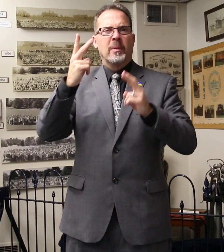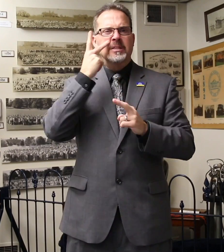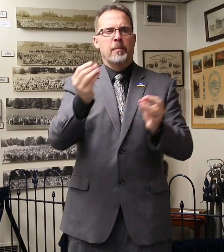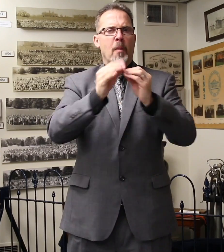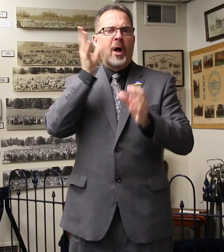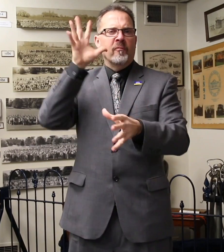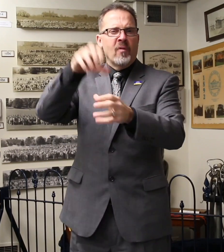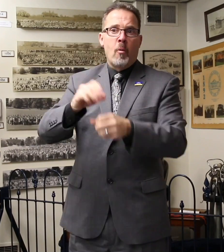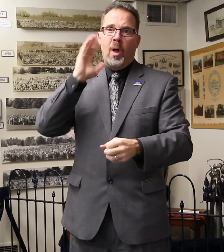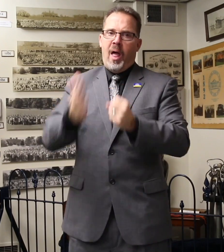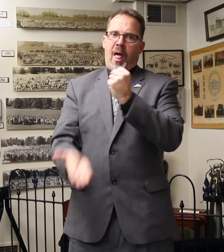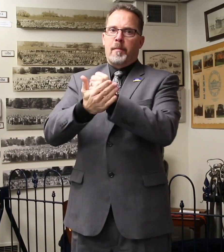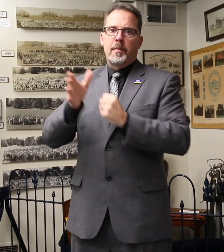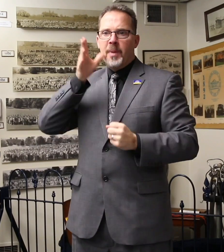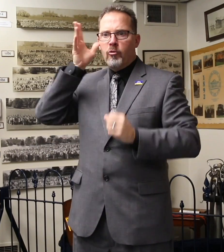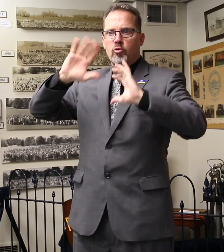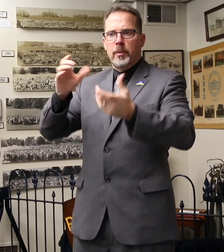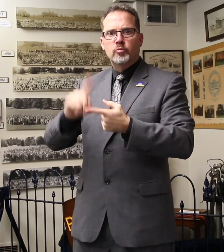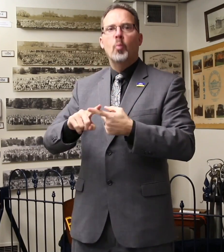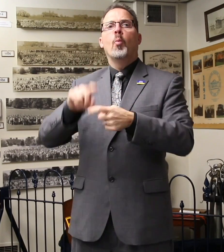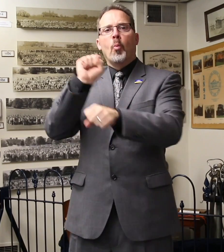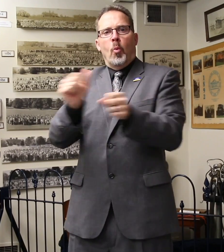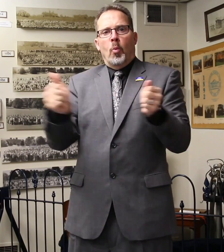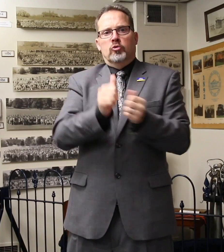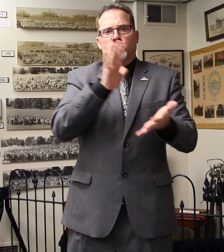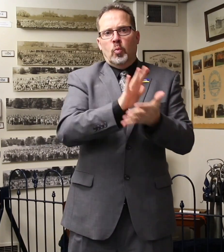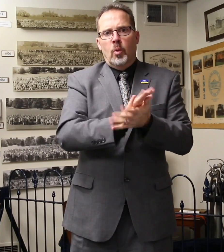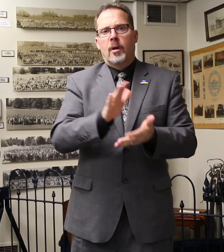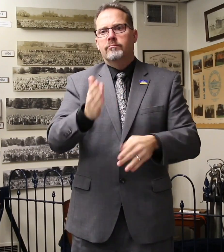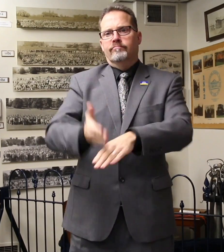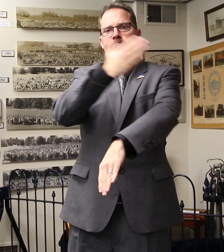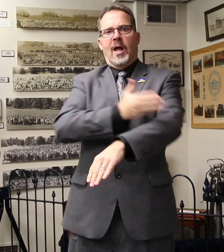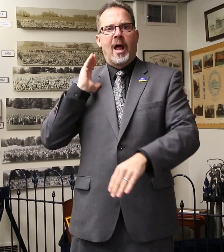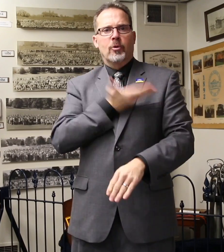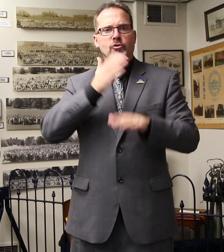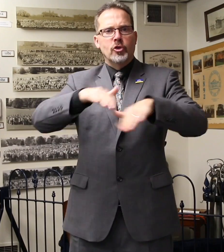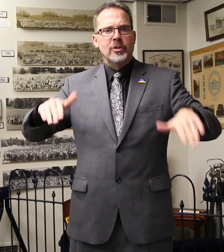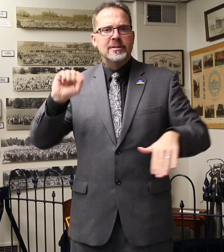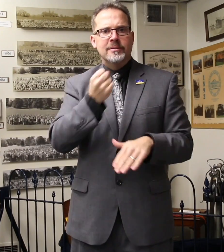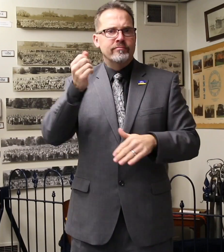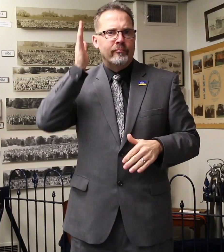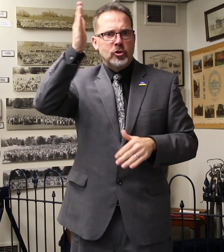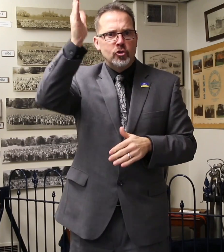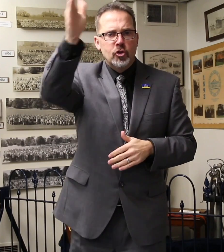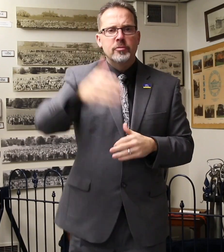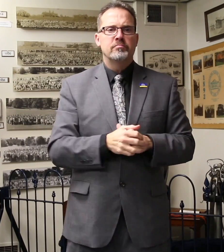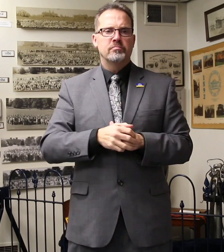monthly. I'd really like to see more parent involvement in this program, in this group. This is really a way to support our